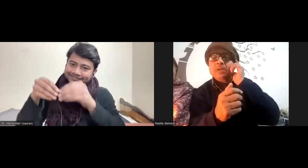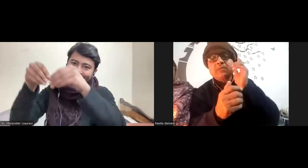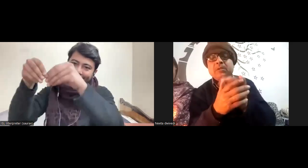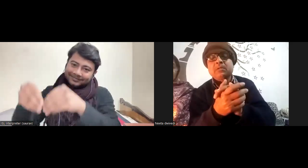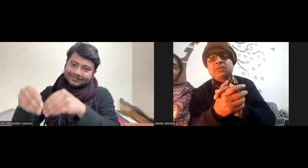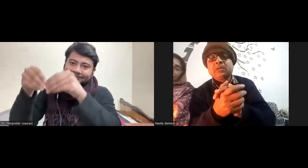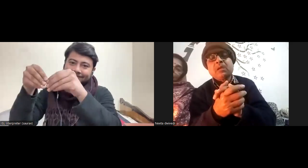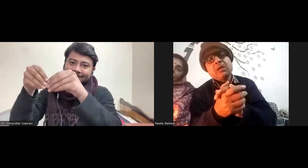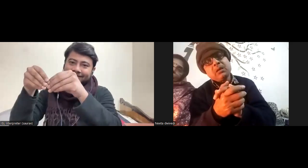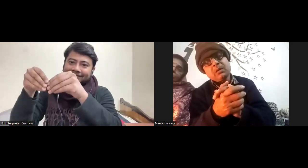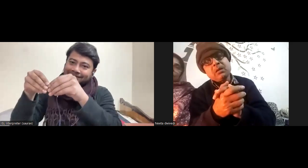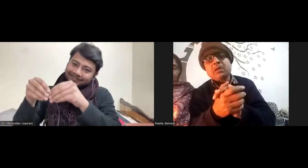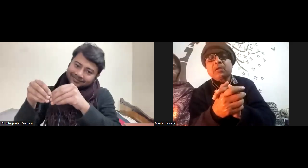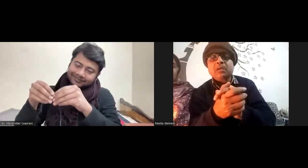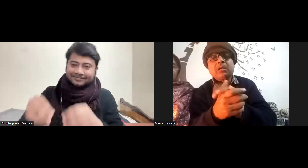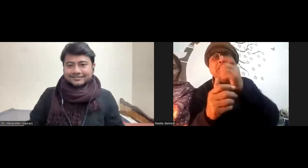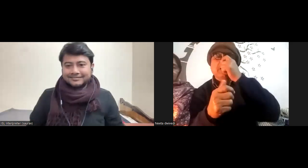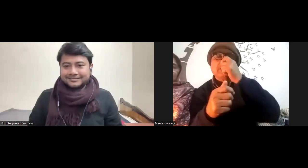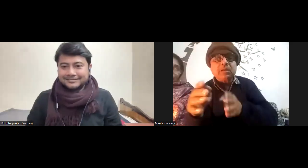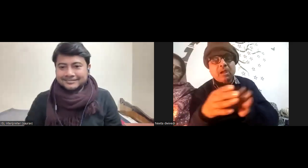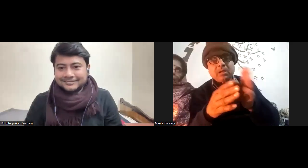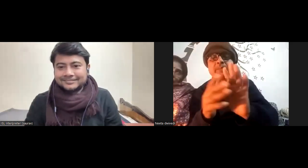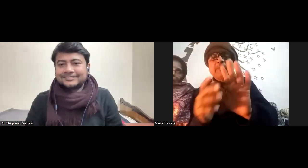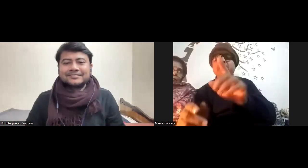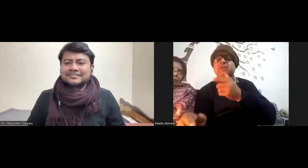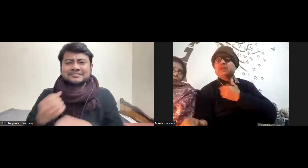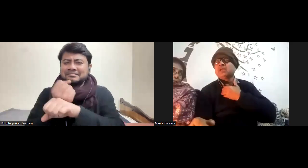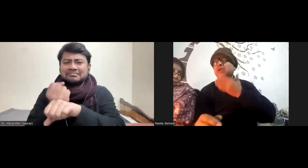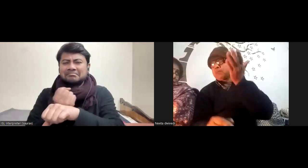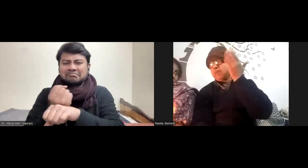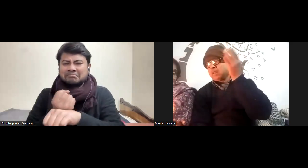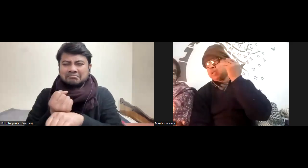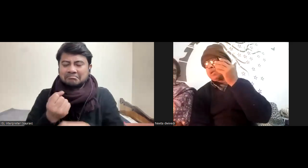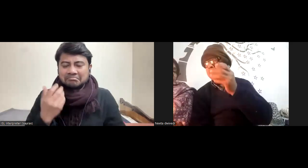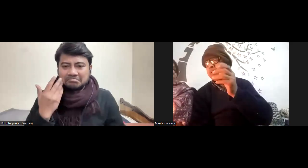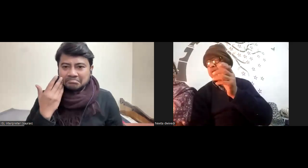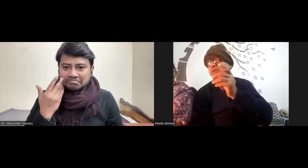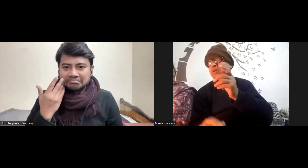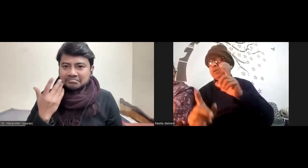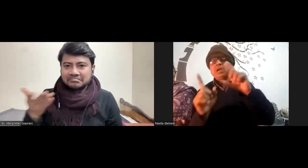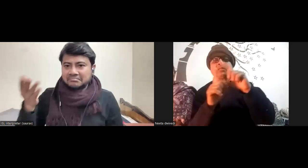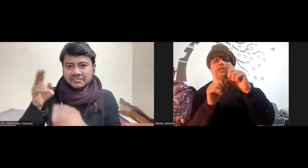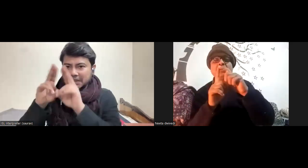the beads. And ghee and all, I'm not aware. We don't do that.